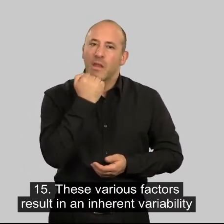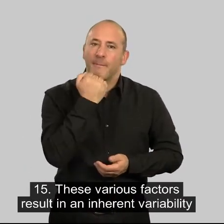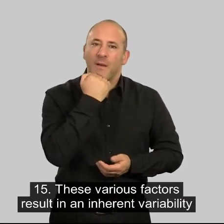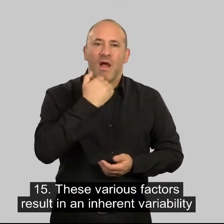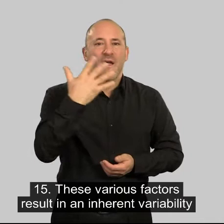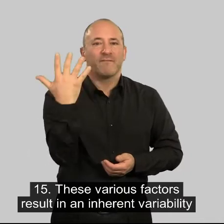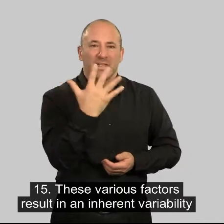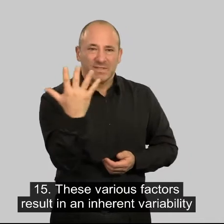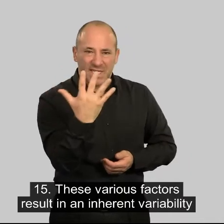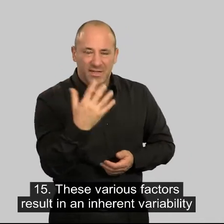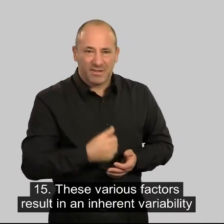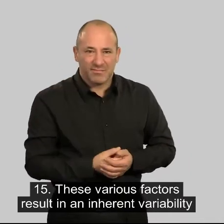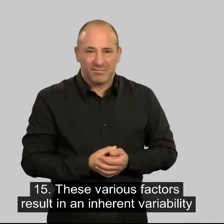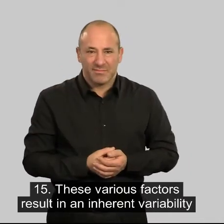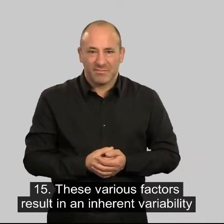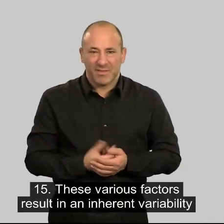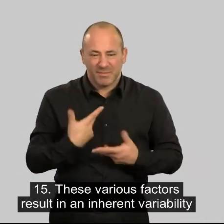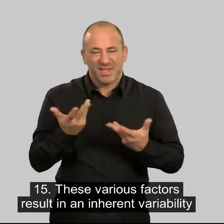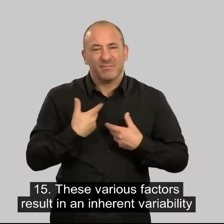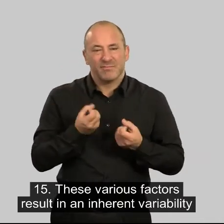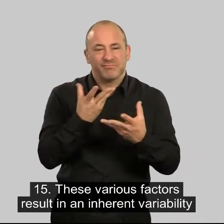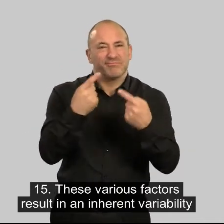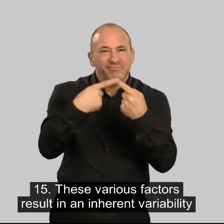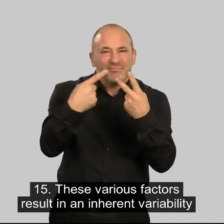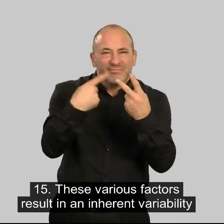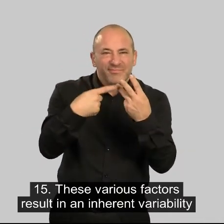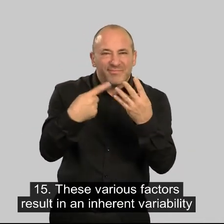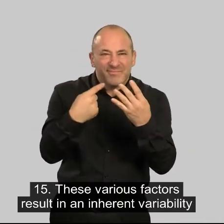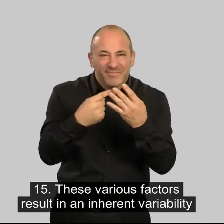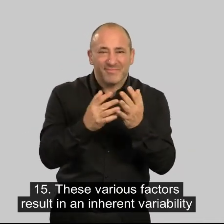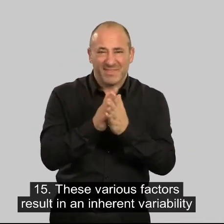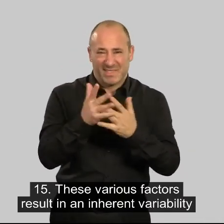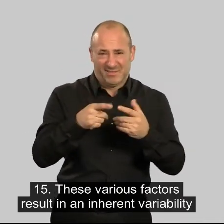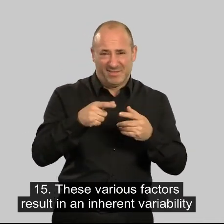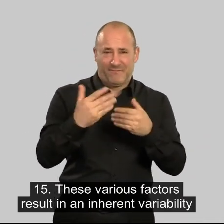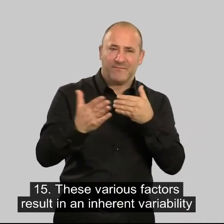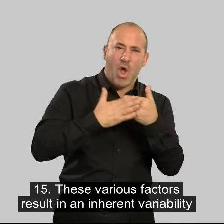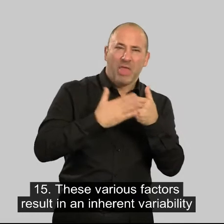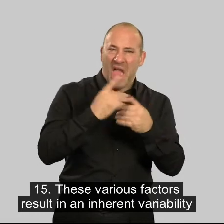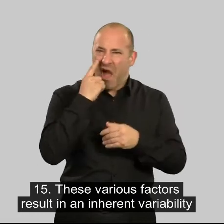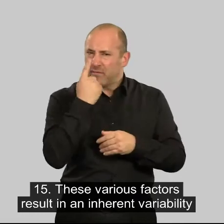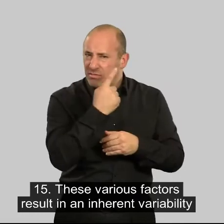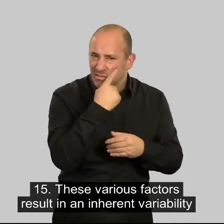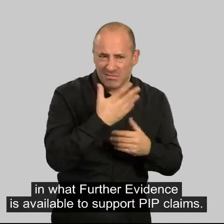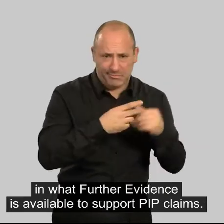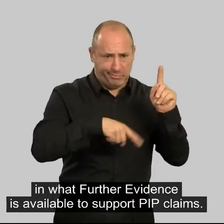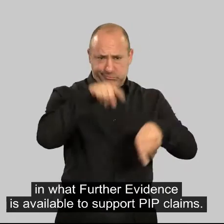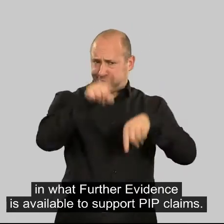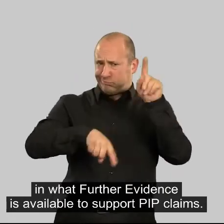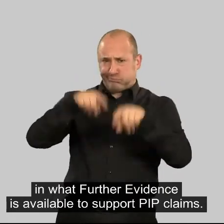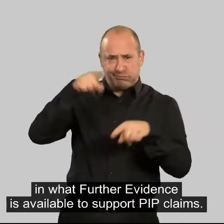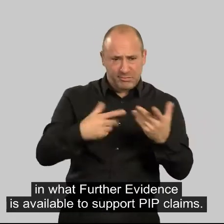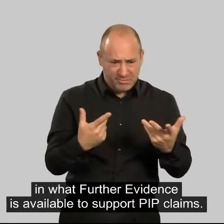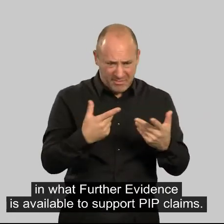system. 15. These various factors result in an inherent variability in